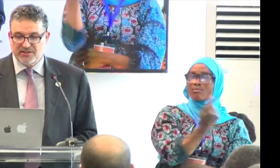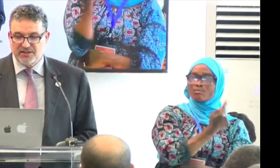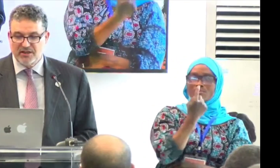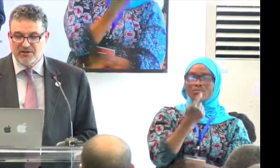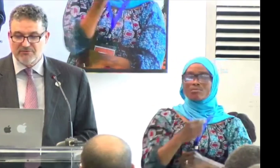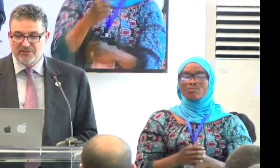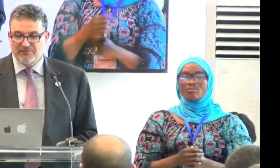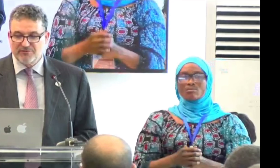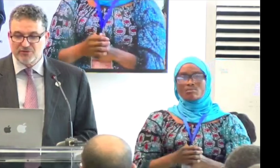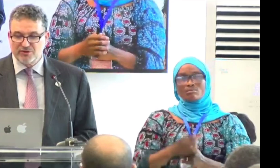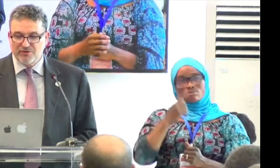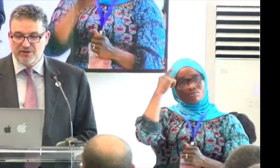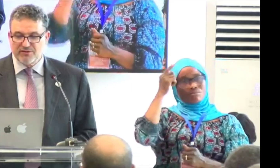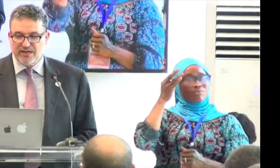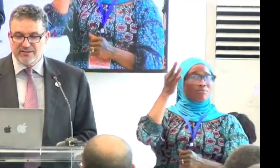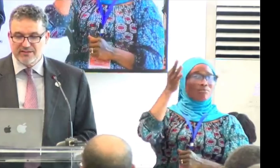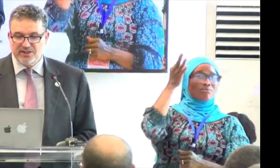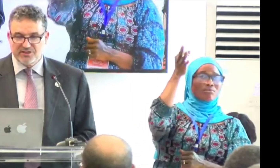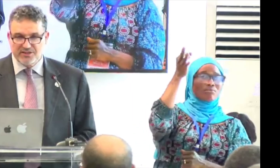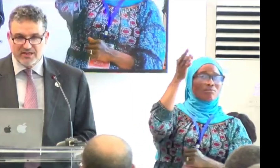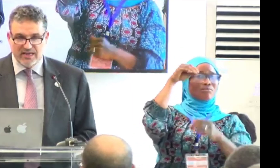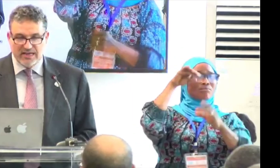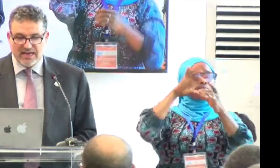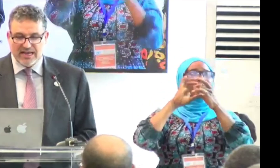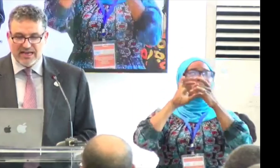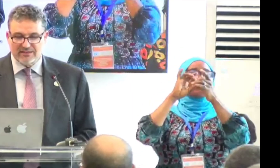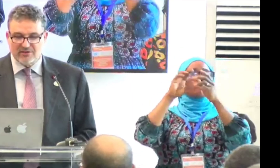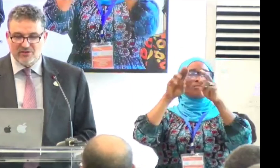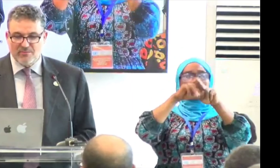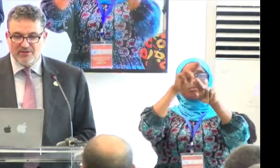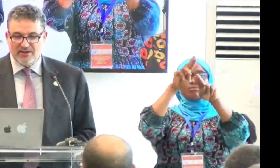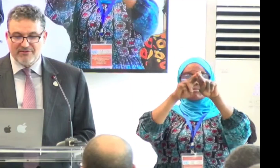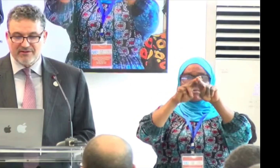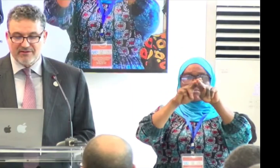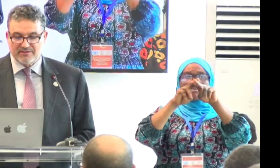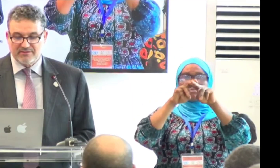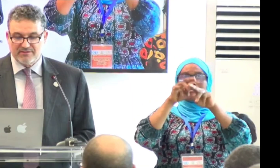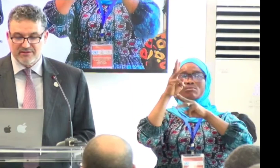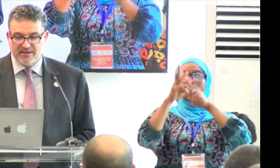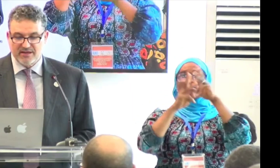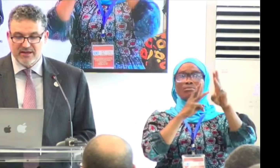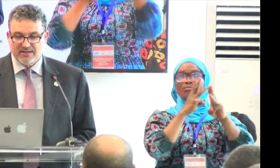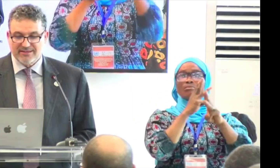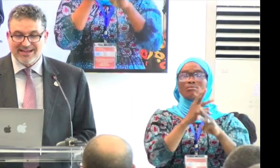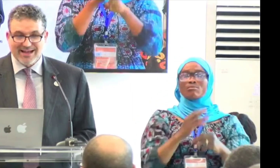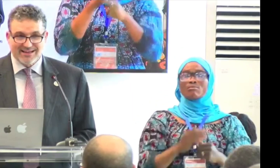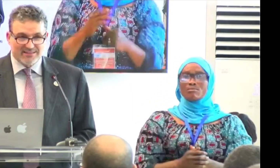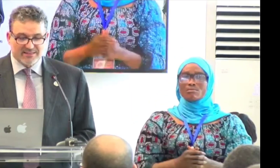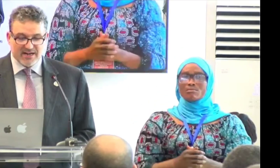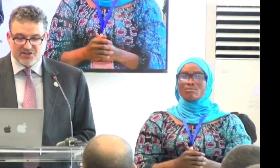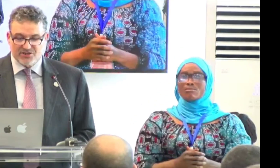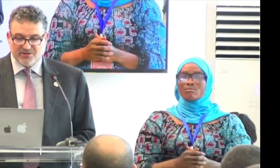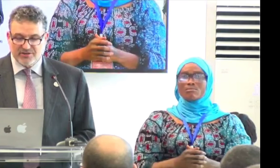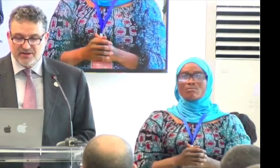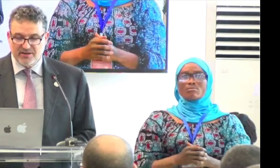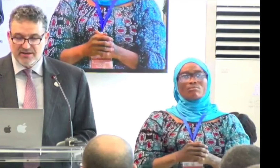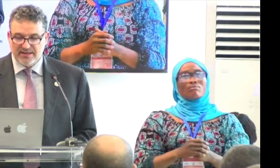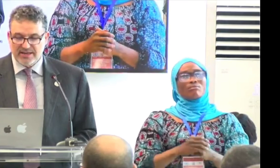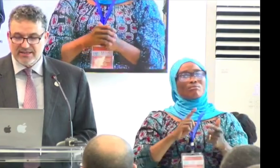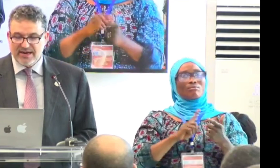essential for the future of the United Nations and global governance. The current